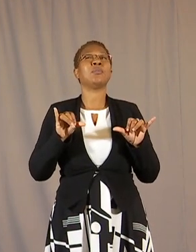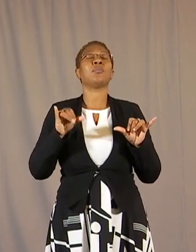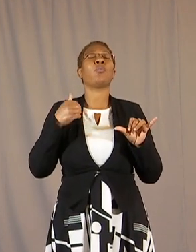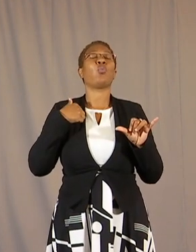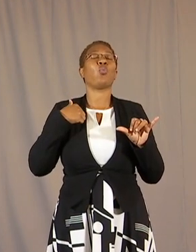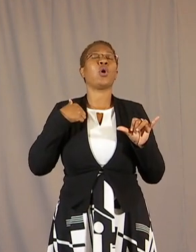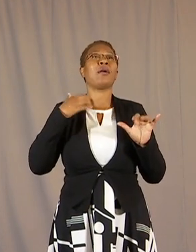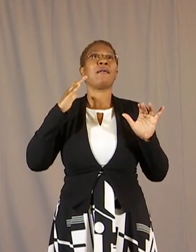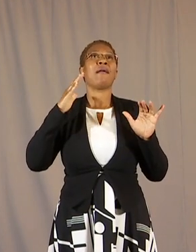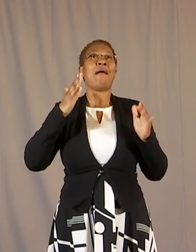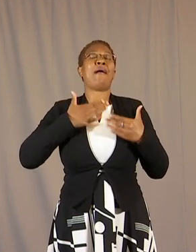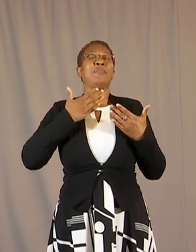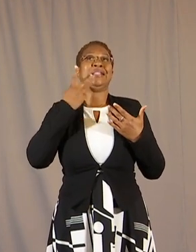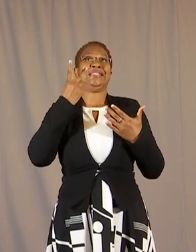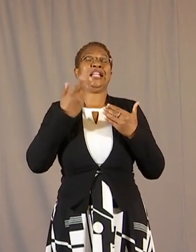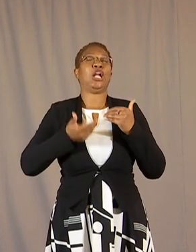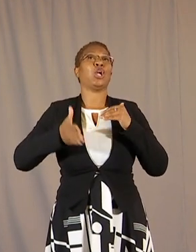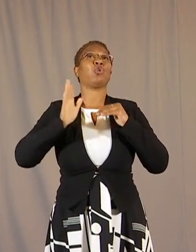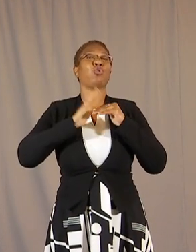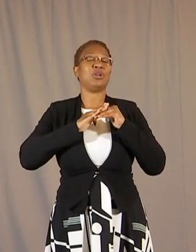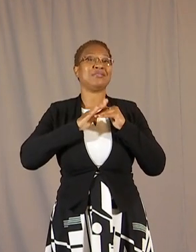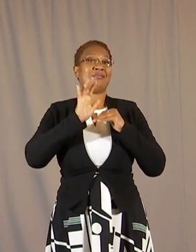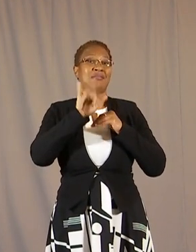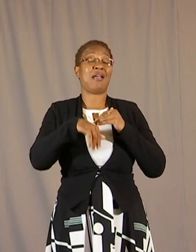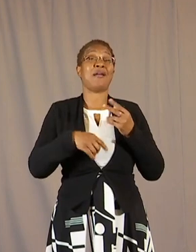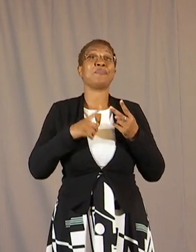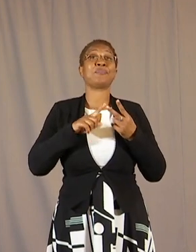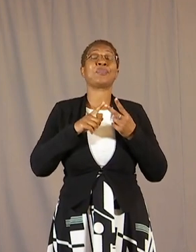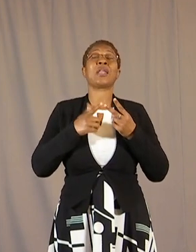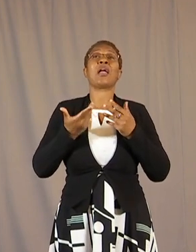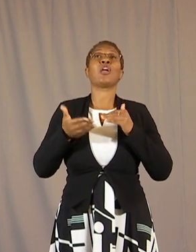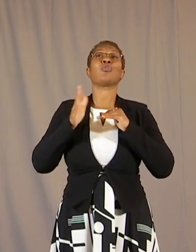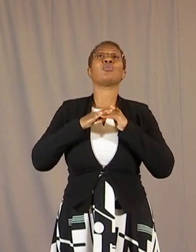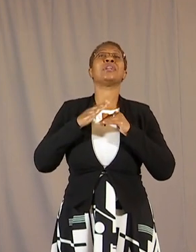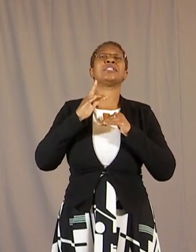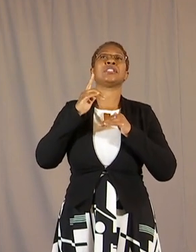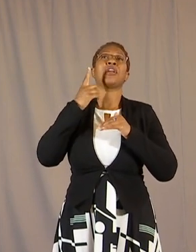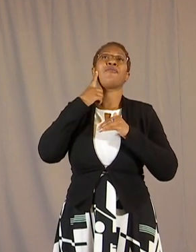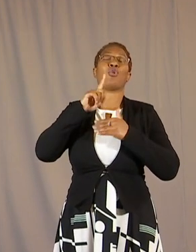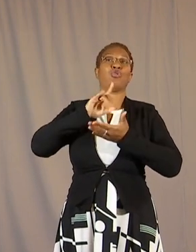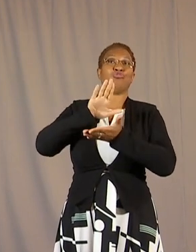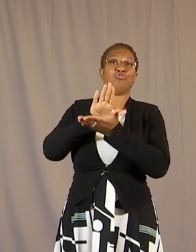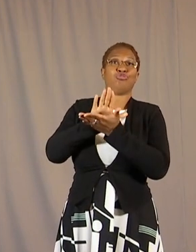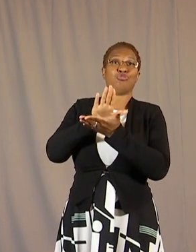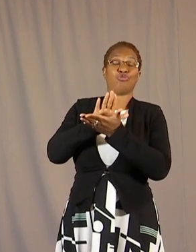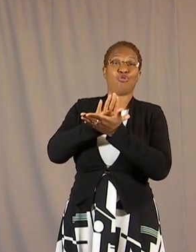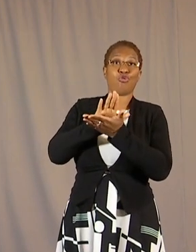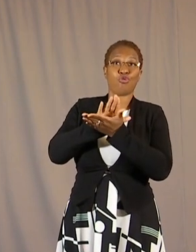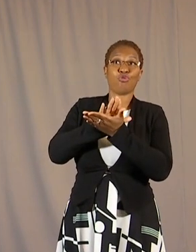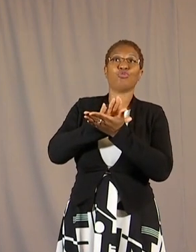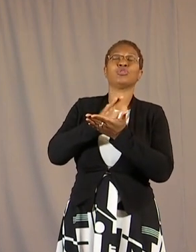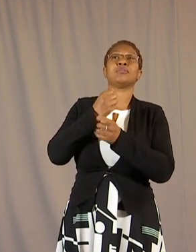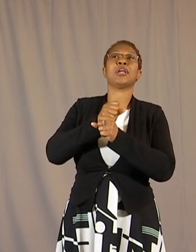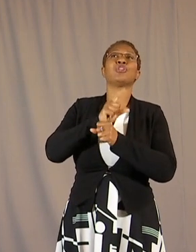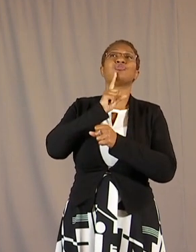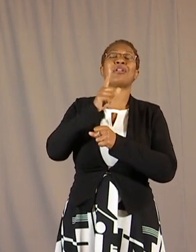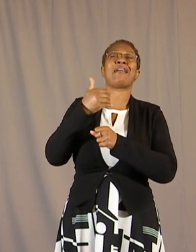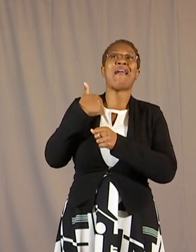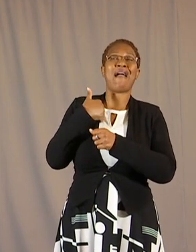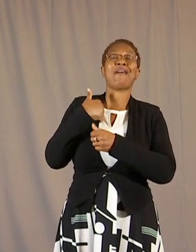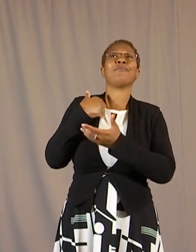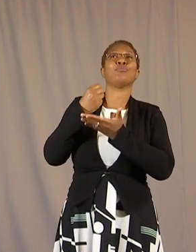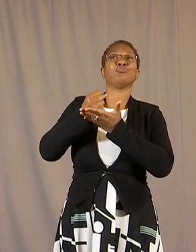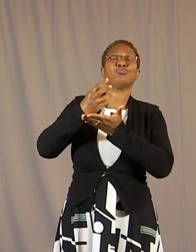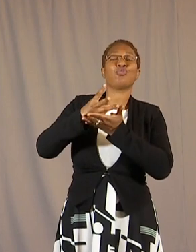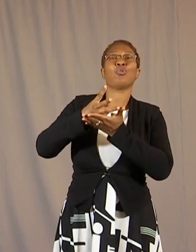agencies. We've seen an increase in funding to go to schools to bring in community health and behavioral health services and support. That can